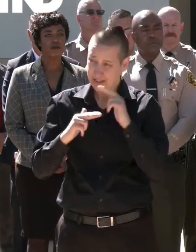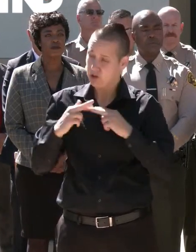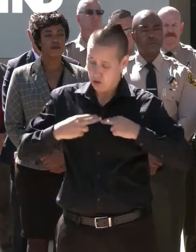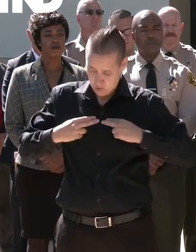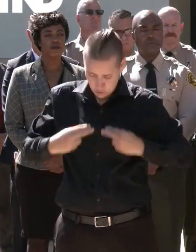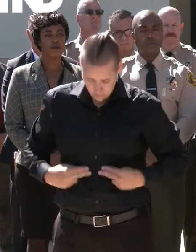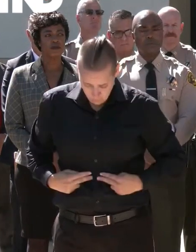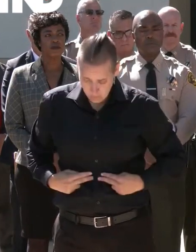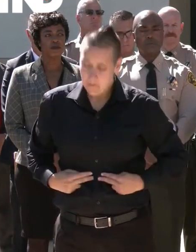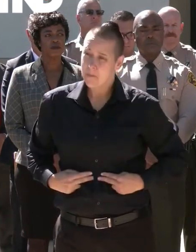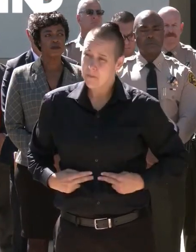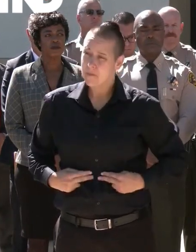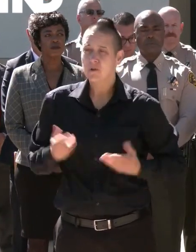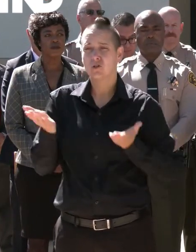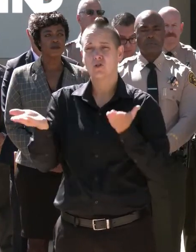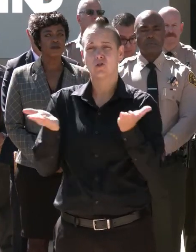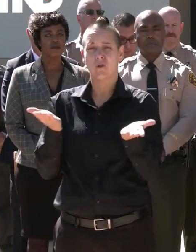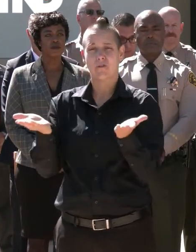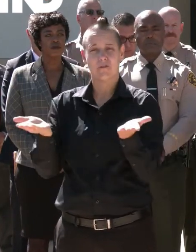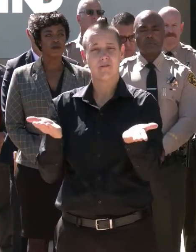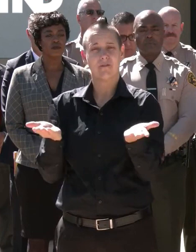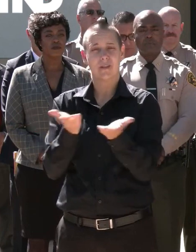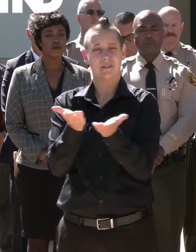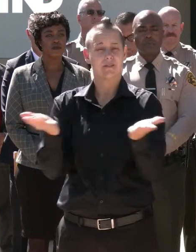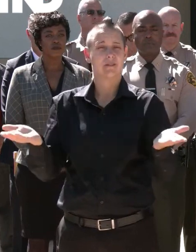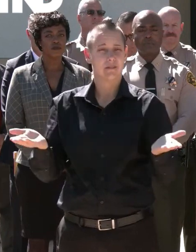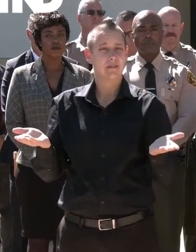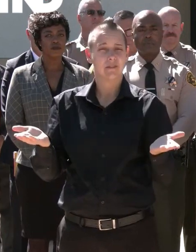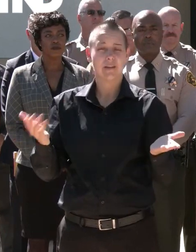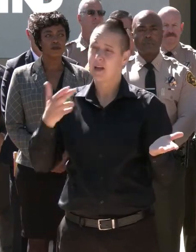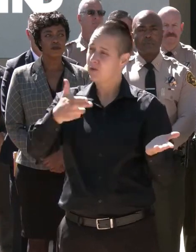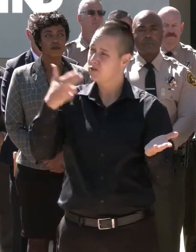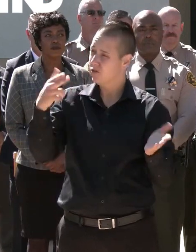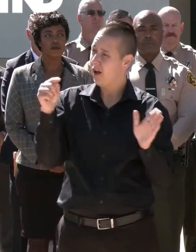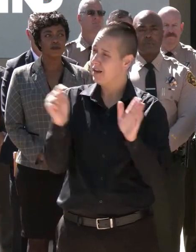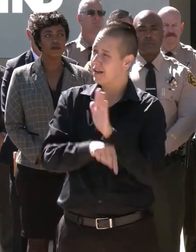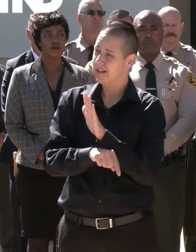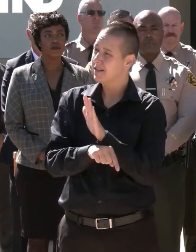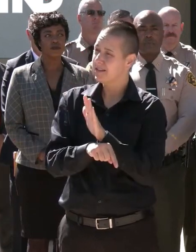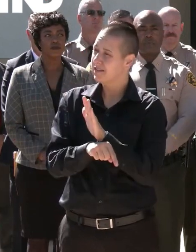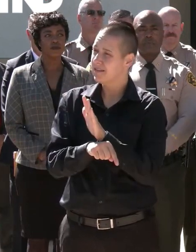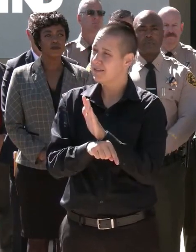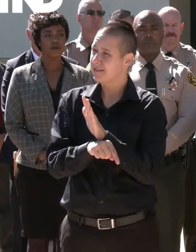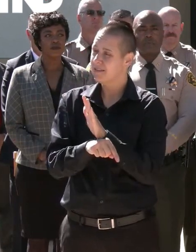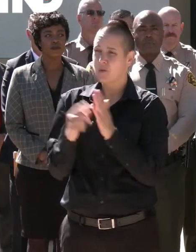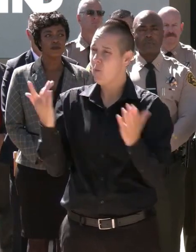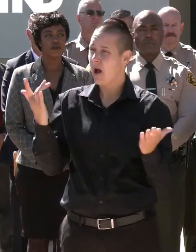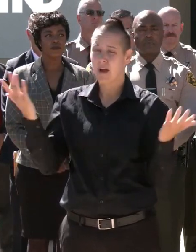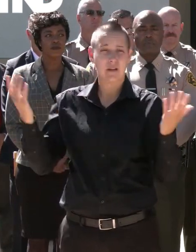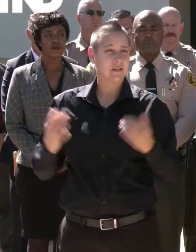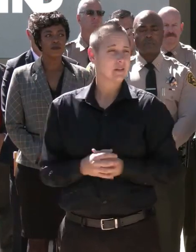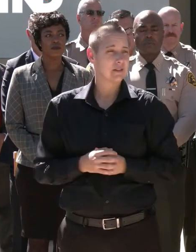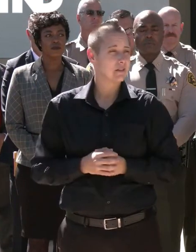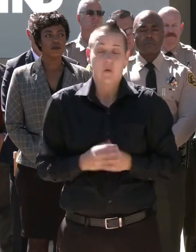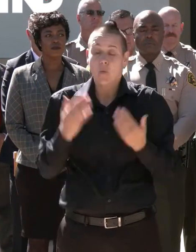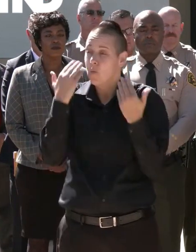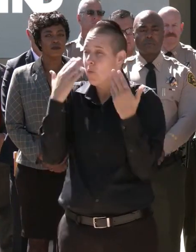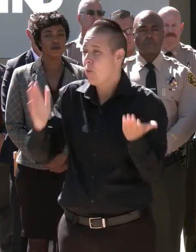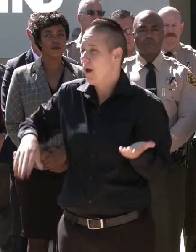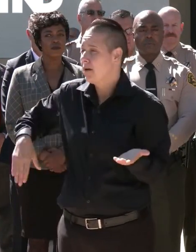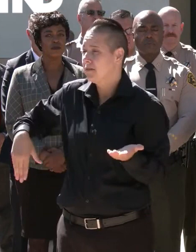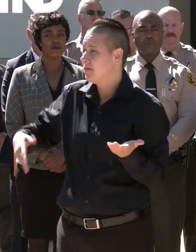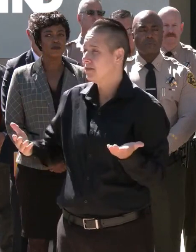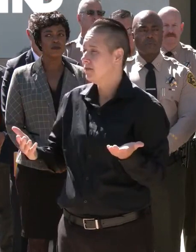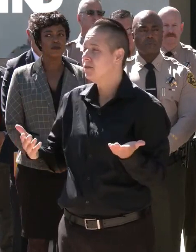in uniform to serve, and he was shot and killed. Why? We don't know